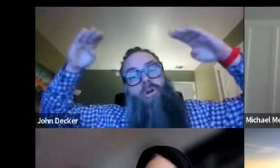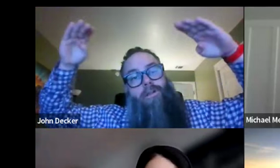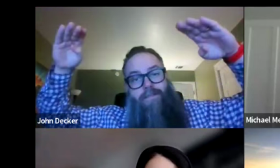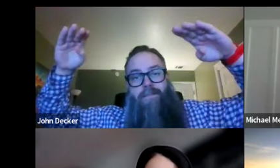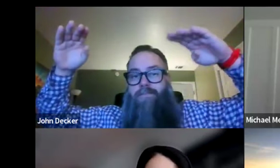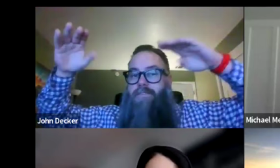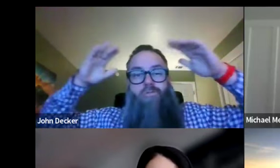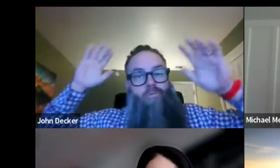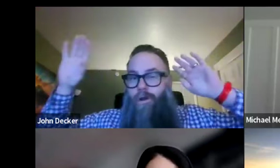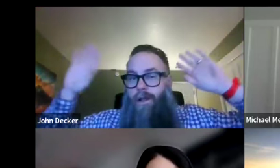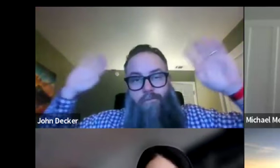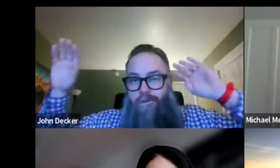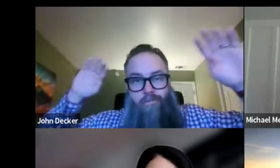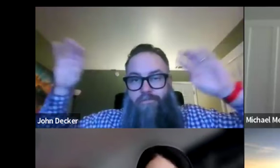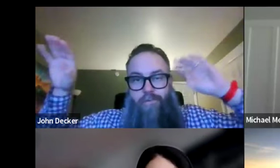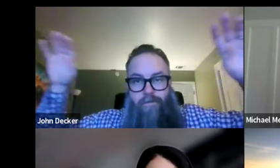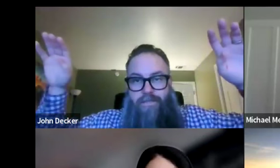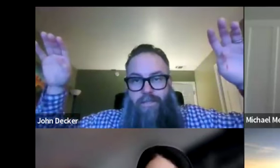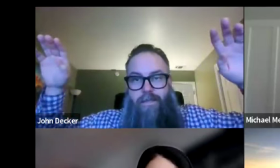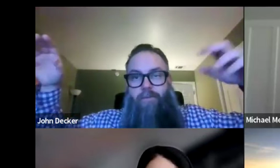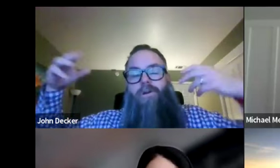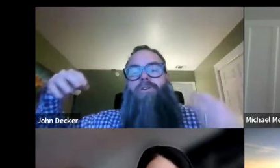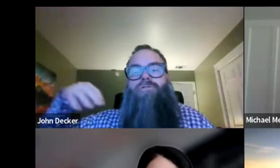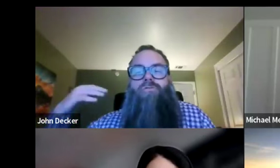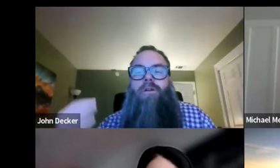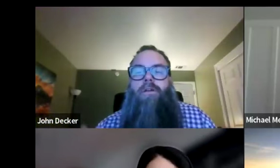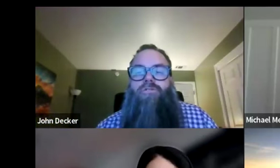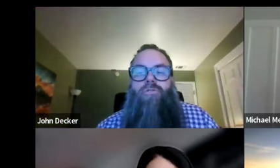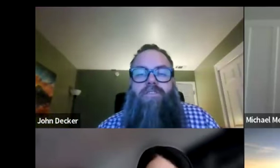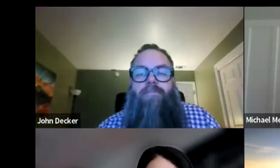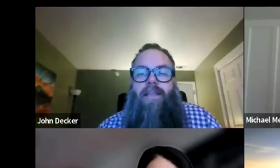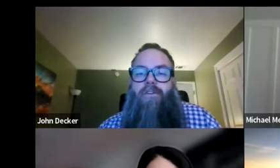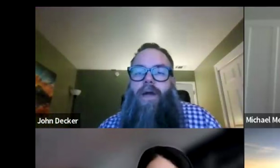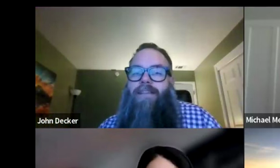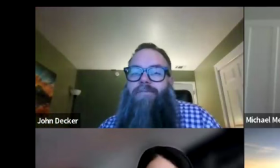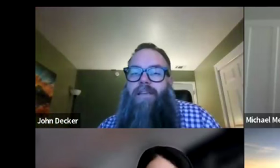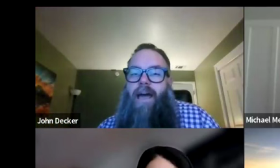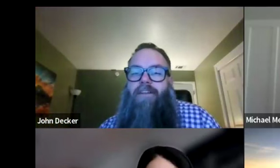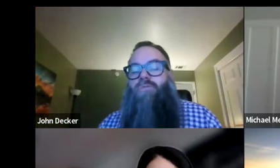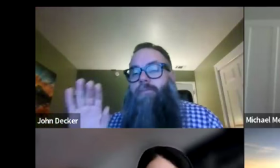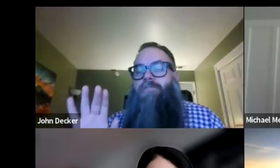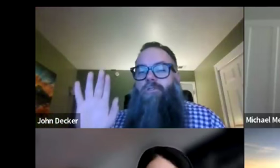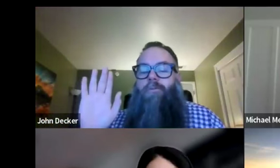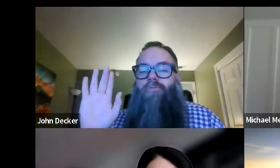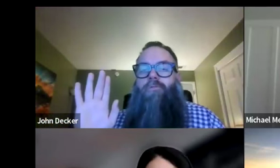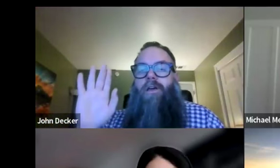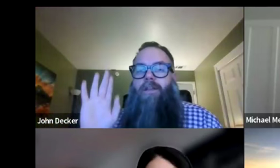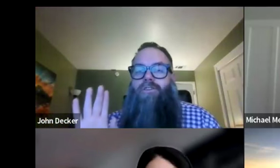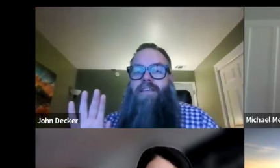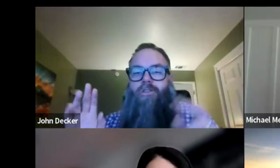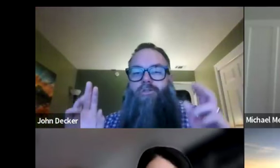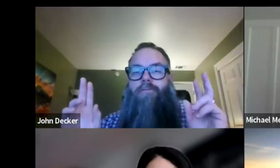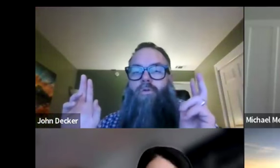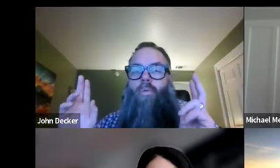These are new quality incentives that you were not familiar with previously, and they will cause you to lose something that you actively have. I just want to make sure if